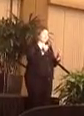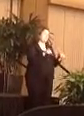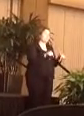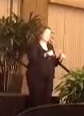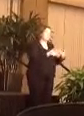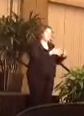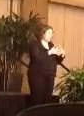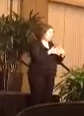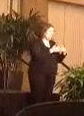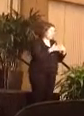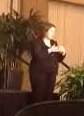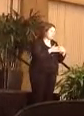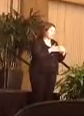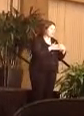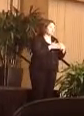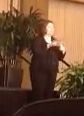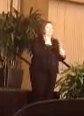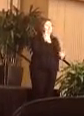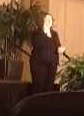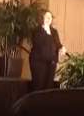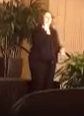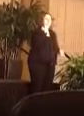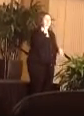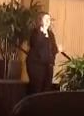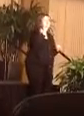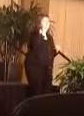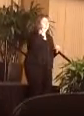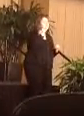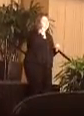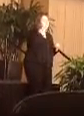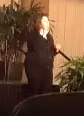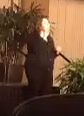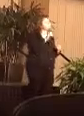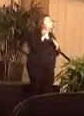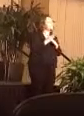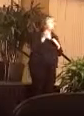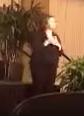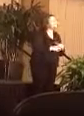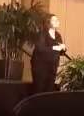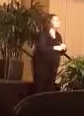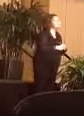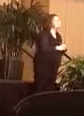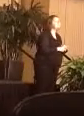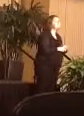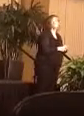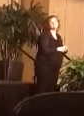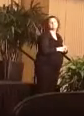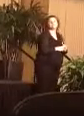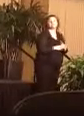America. I would say Toronto's probably the best. Yeah.